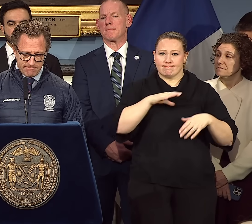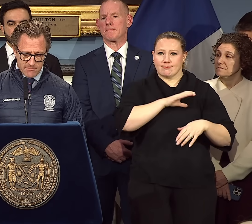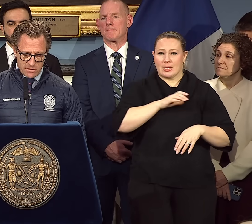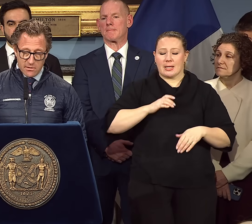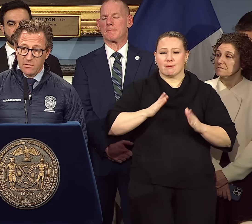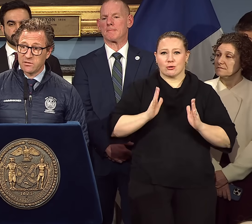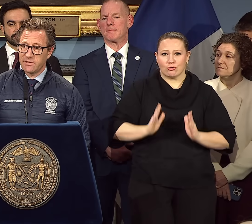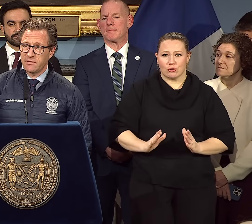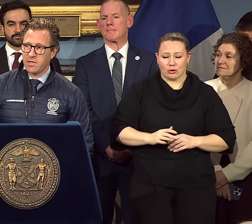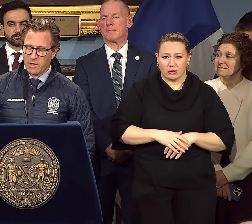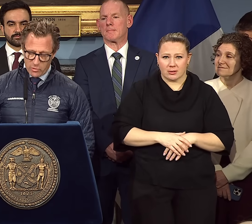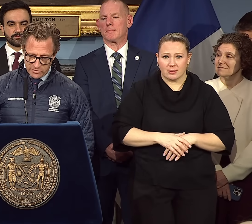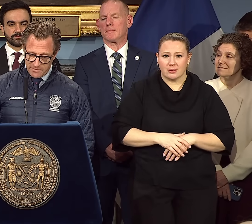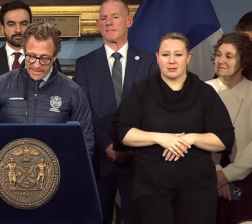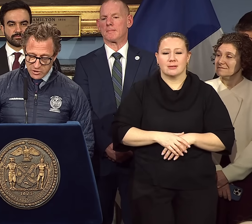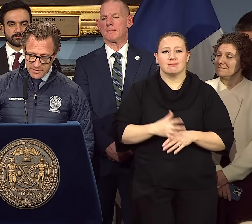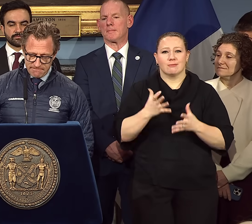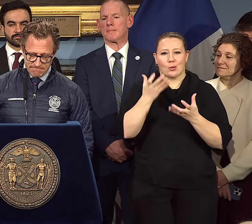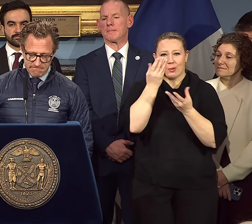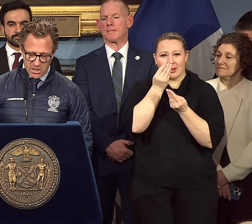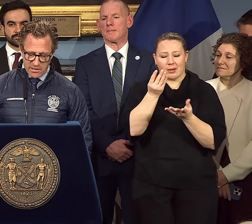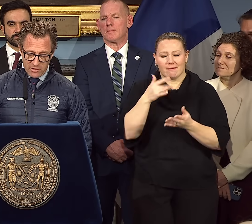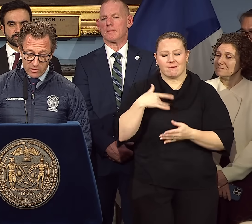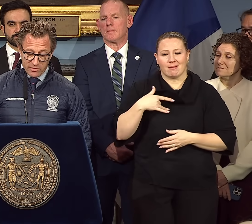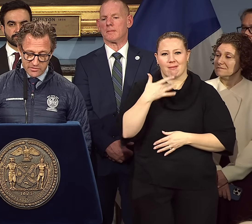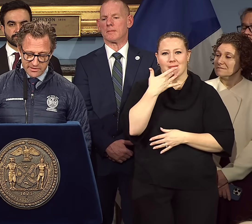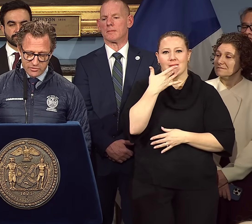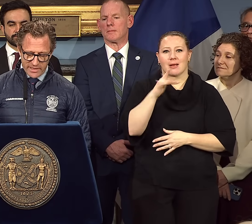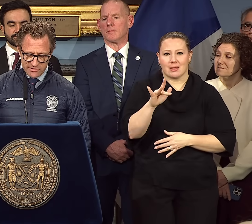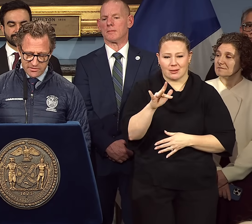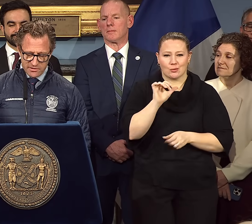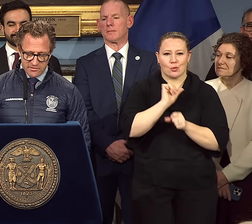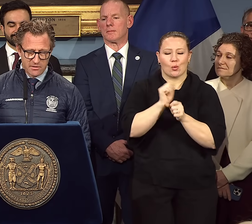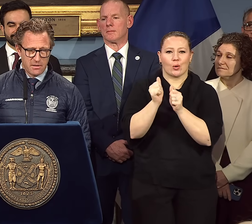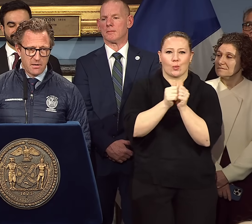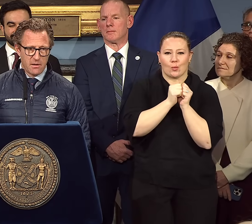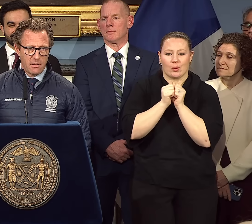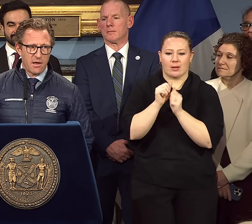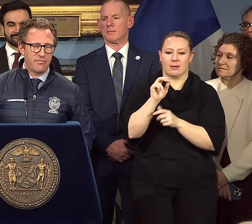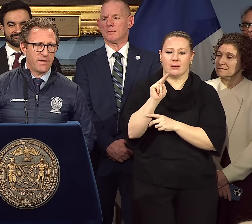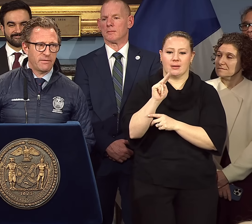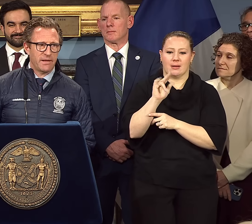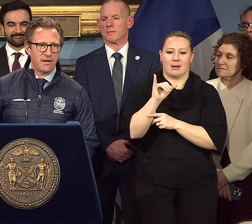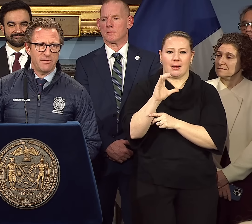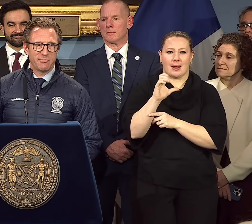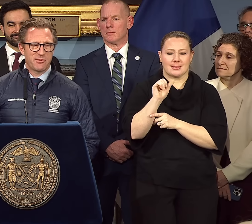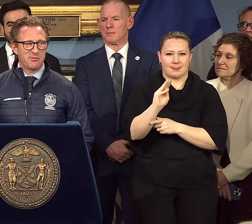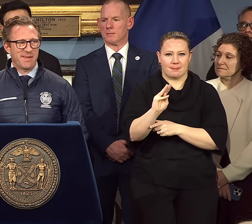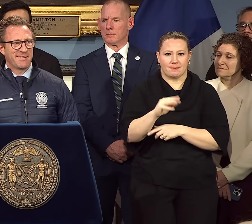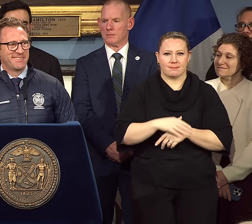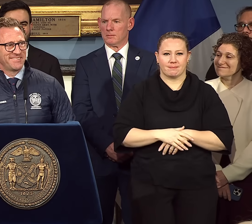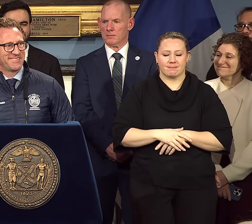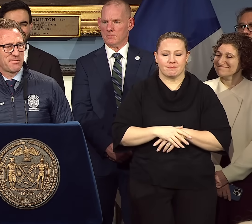alongside the team at Emergency Management and all of our sister agencies. I found that,